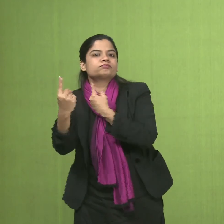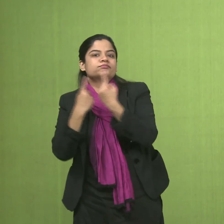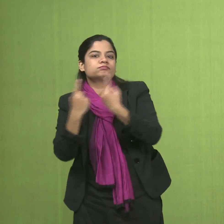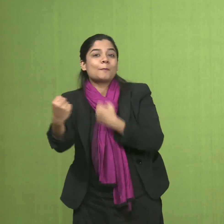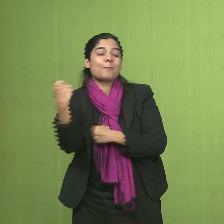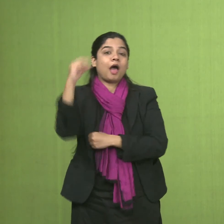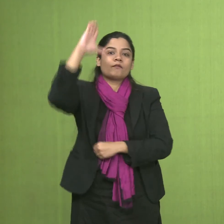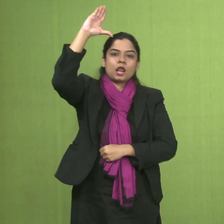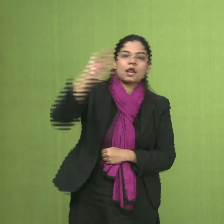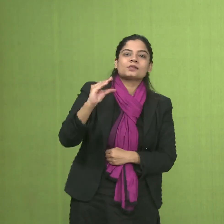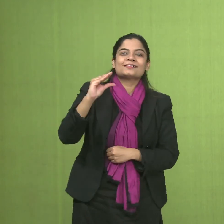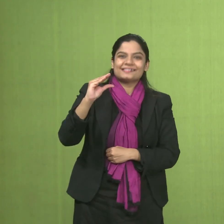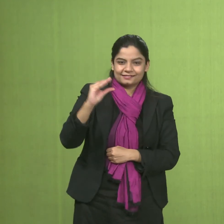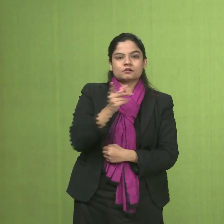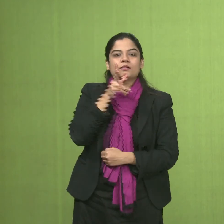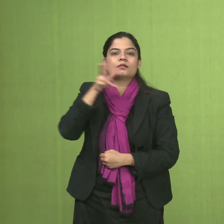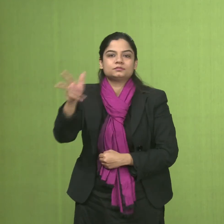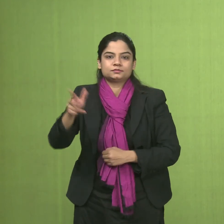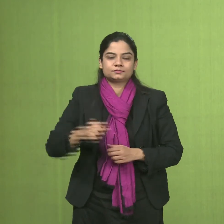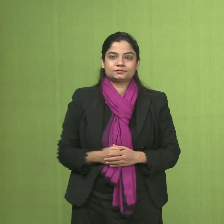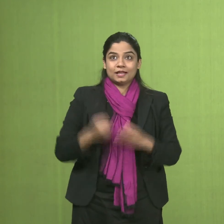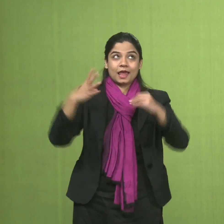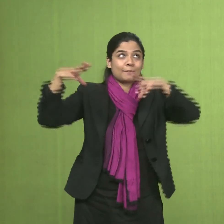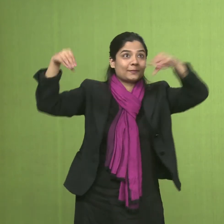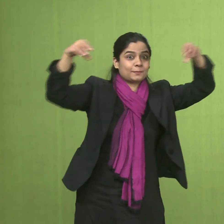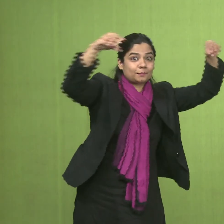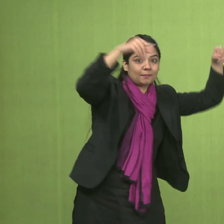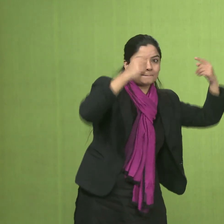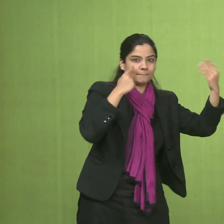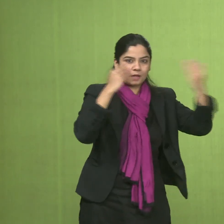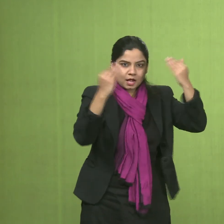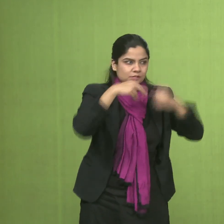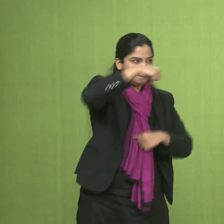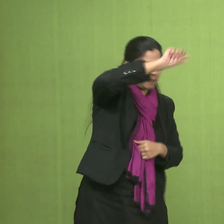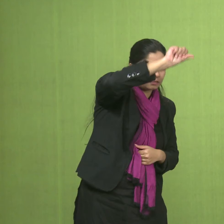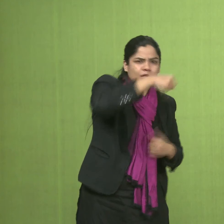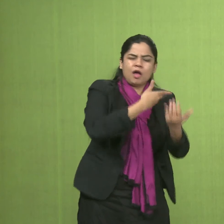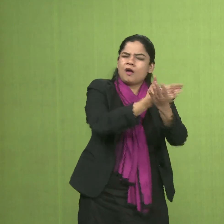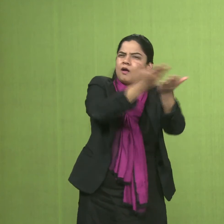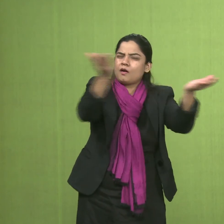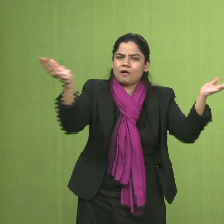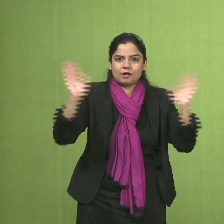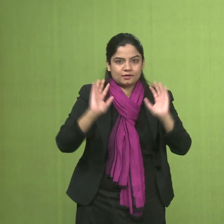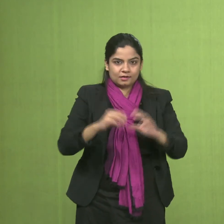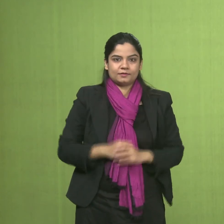that for less voltage ones, and always turn off the lights, etc. when not in